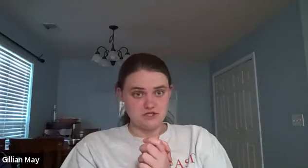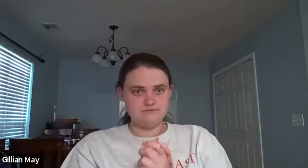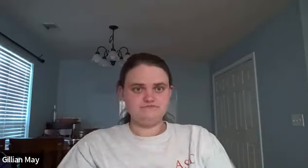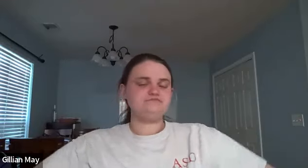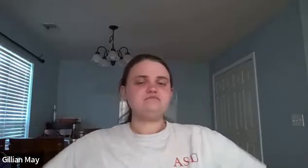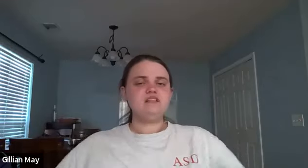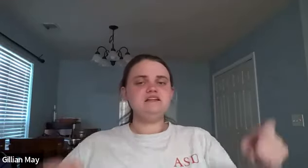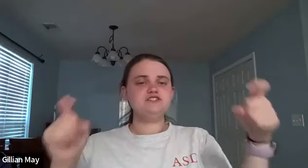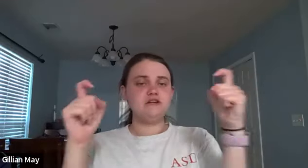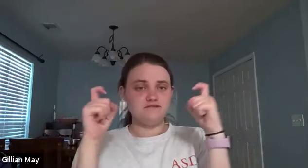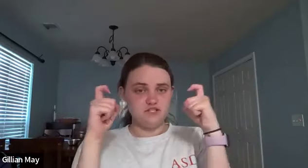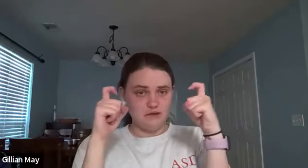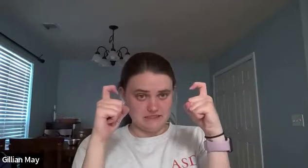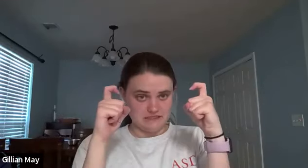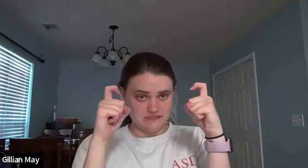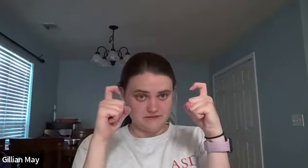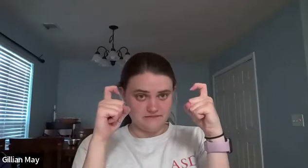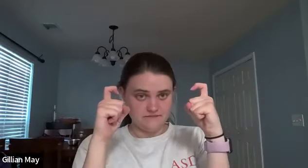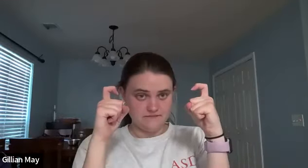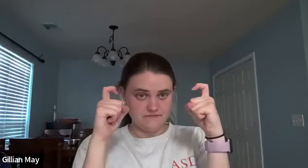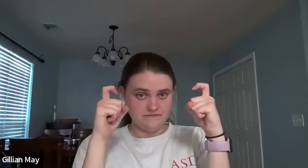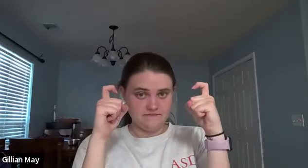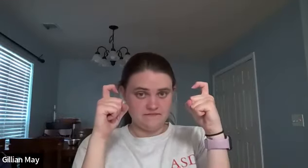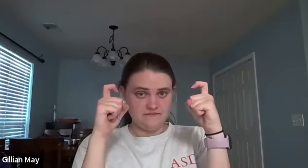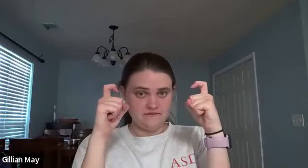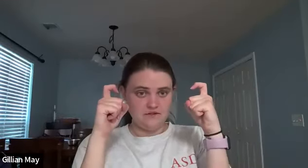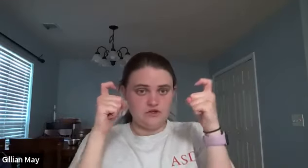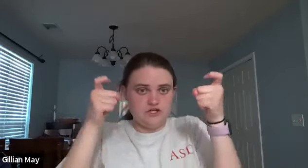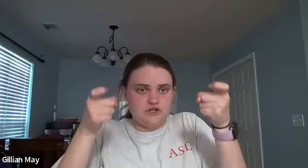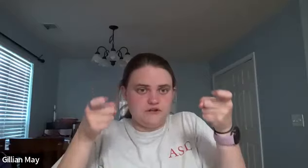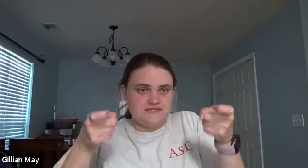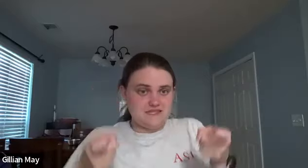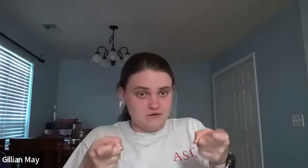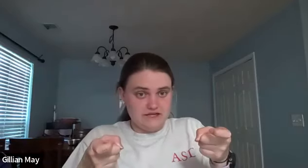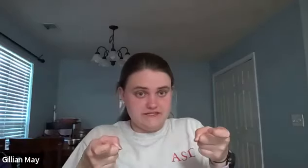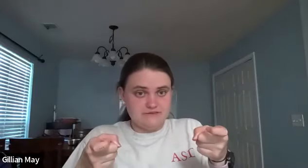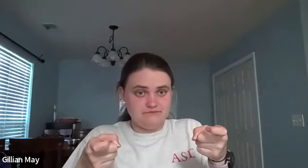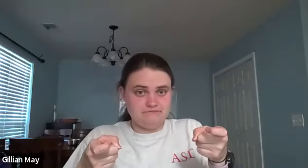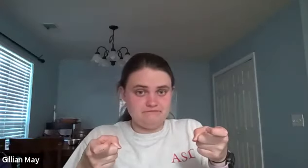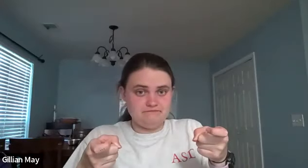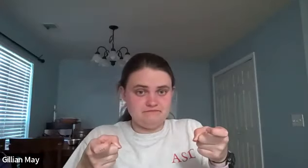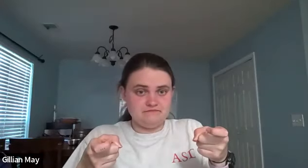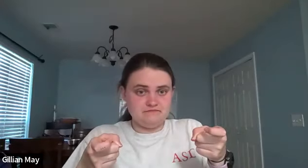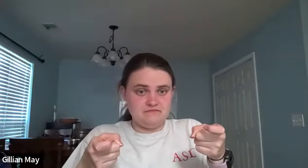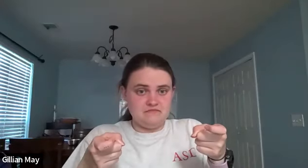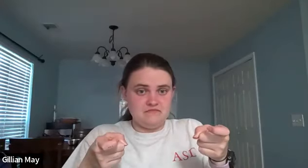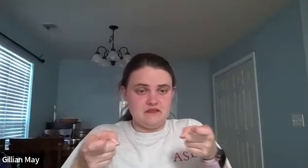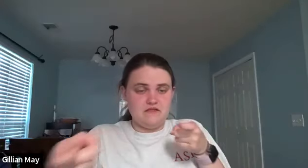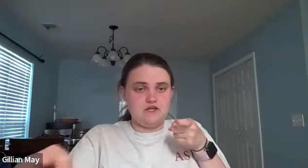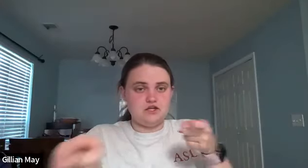manager is you're going to have two X's. You're going to turn them sideways, and then you're going